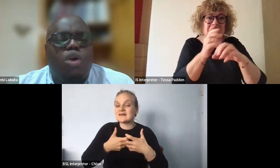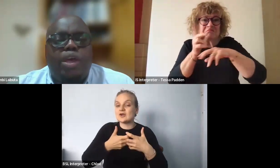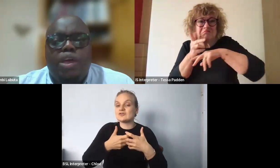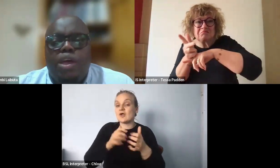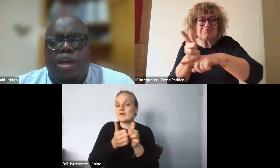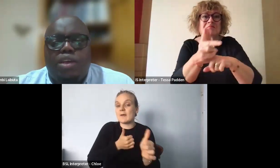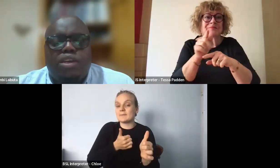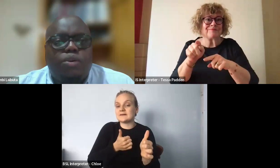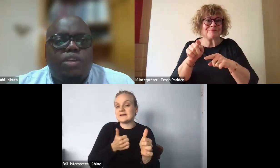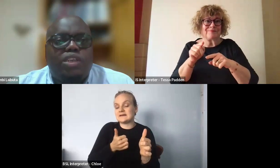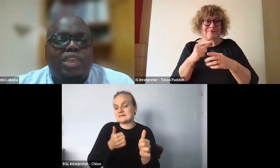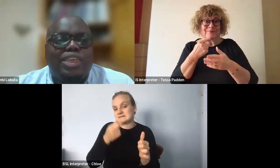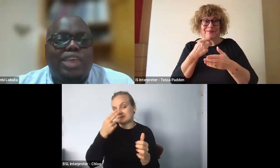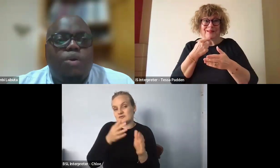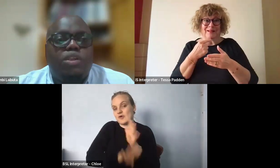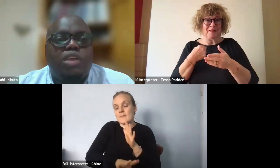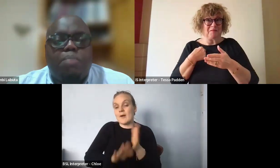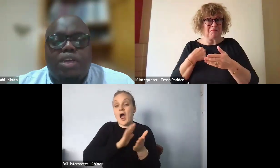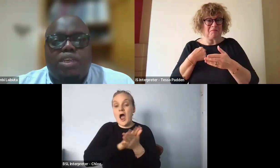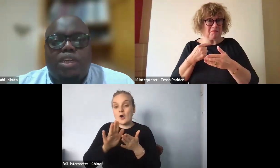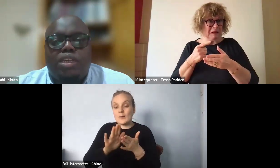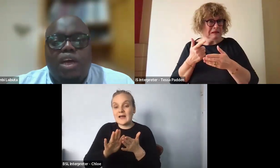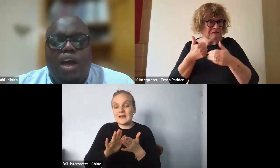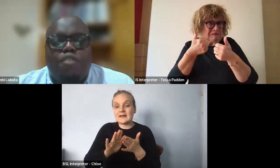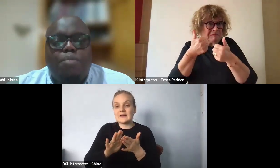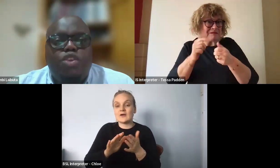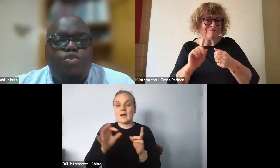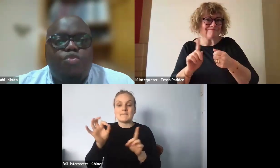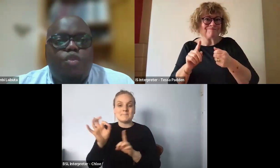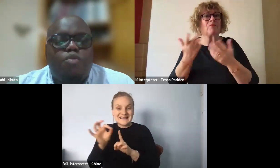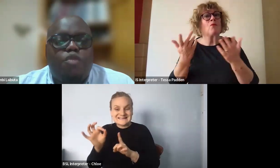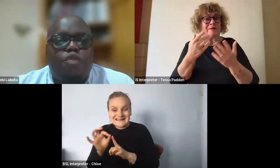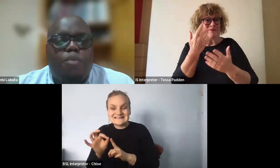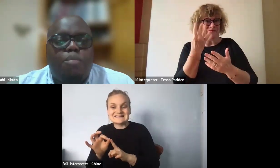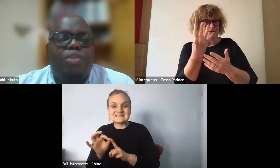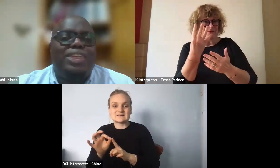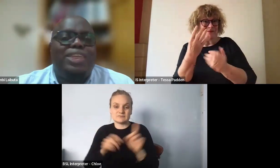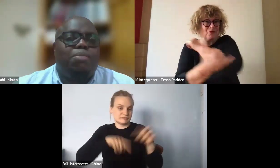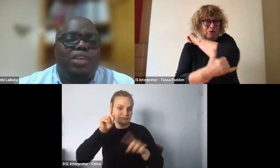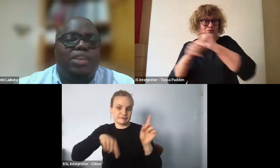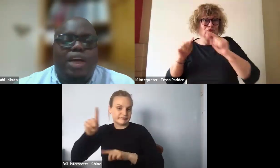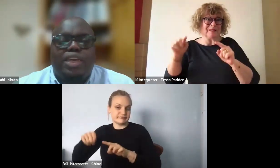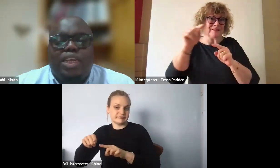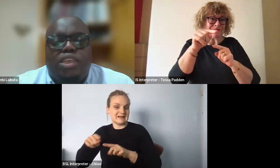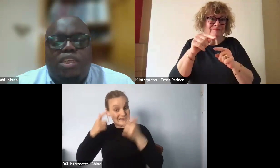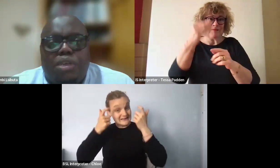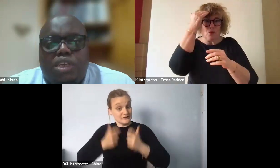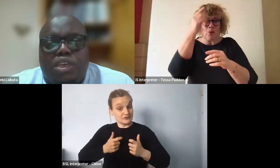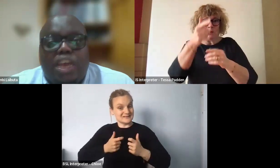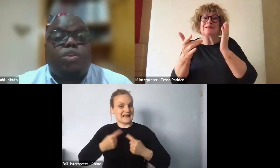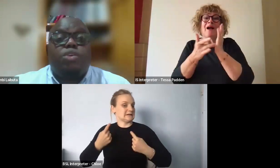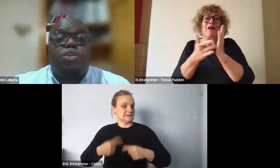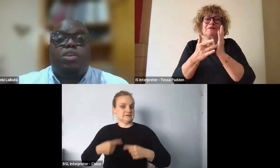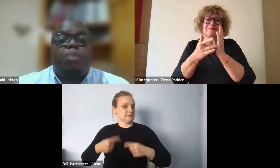as Huawei, technologies such as Circles and Pegasus, have been used for both legitimate and